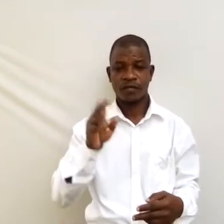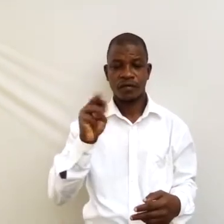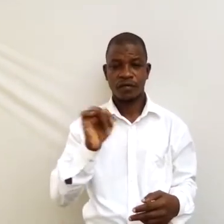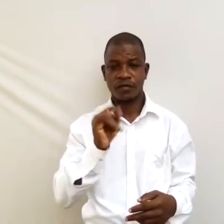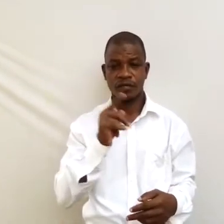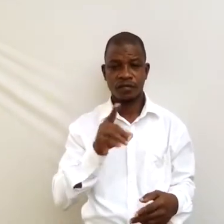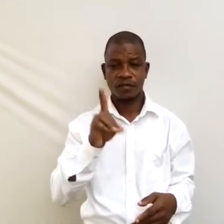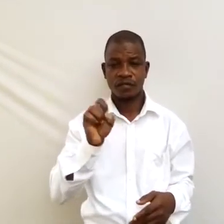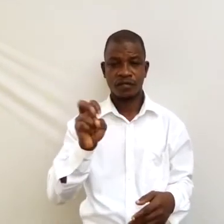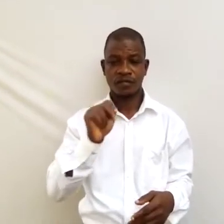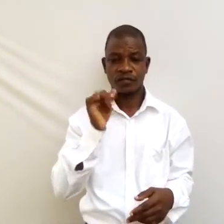immunodeficiency virus